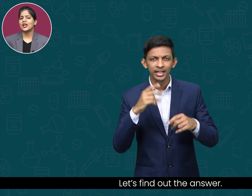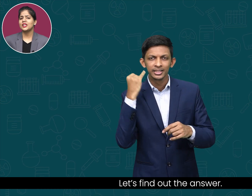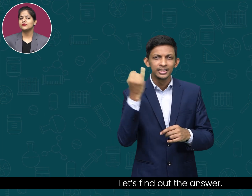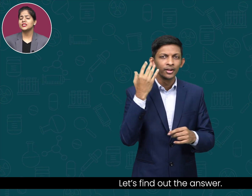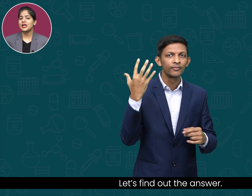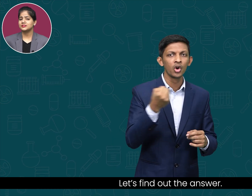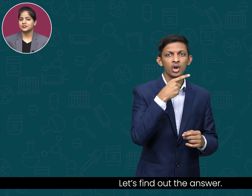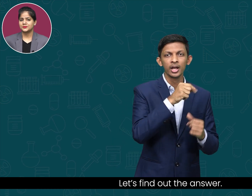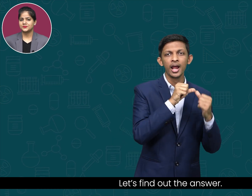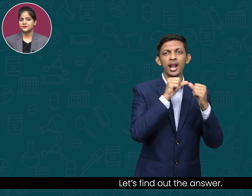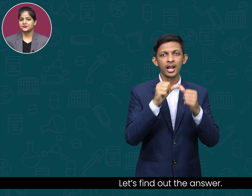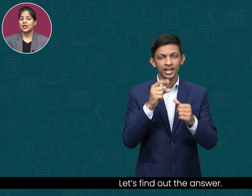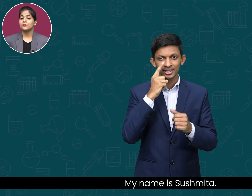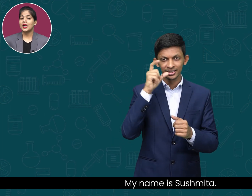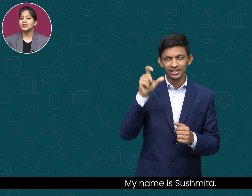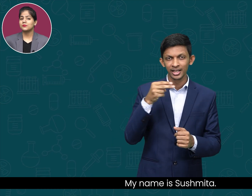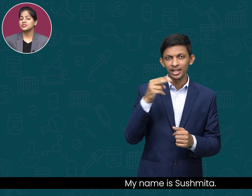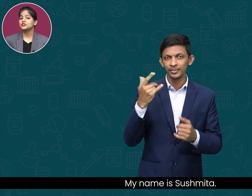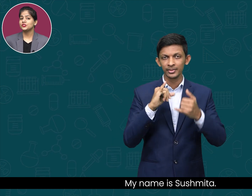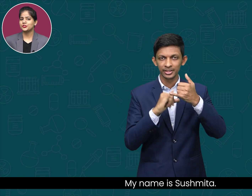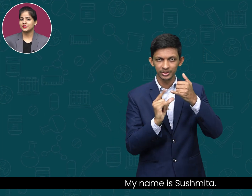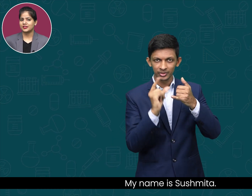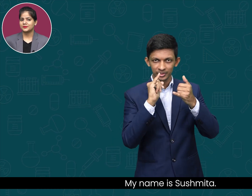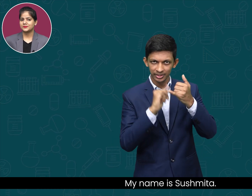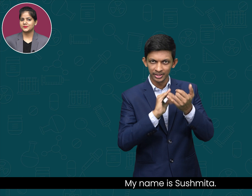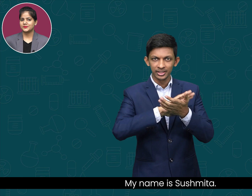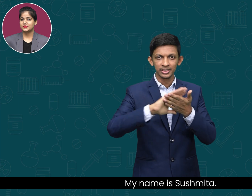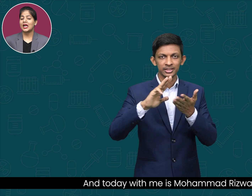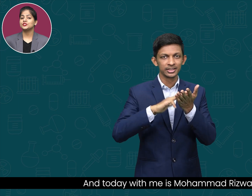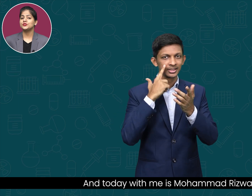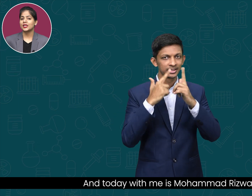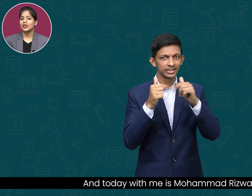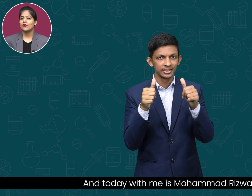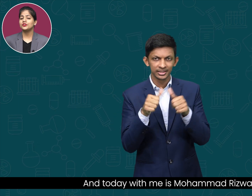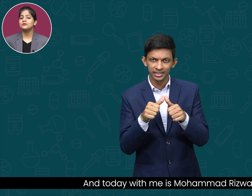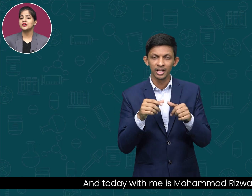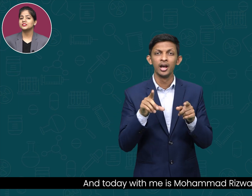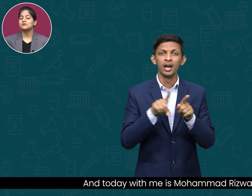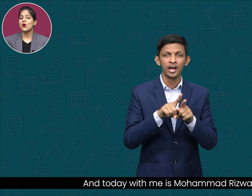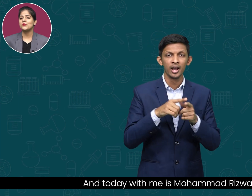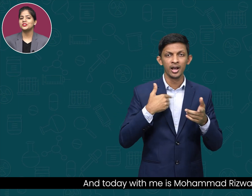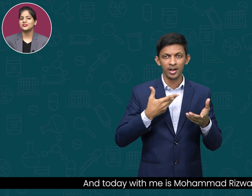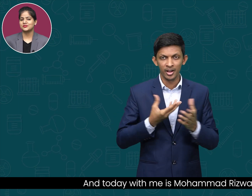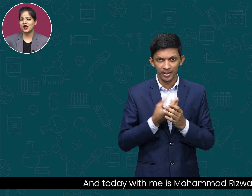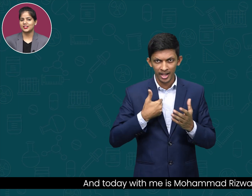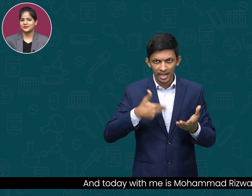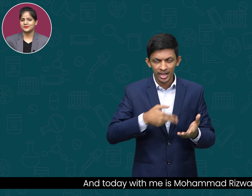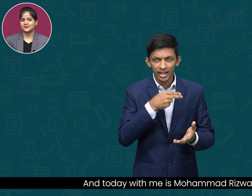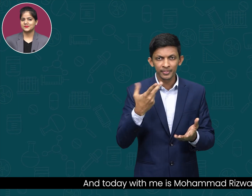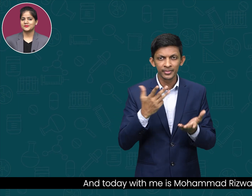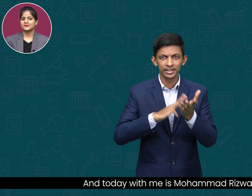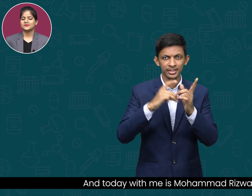Let's find out the answer. My name is Shushmita and today with me is Mohammad